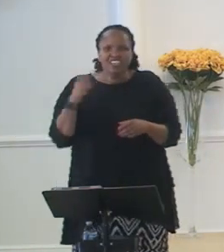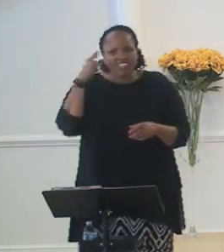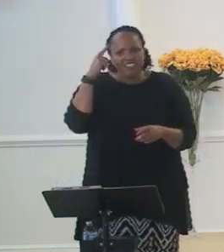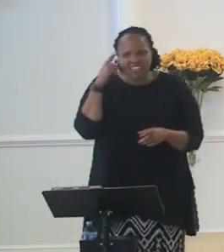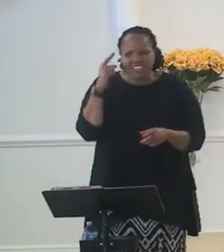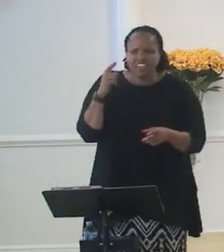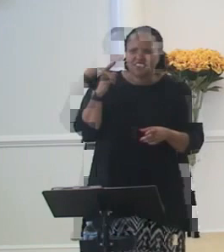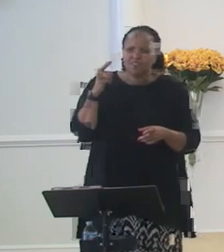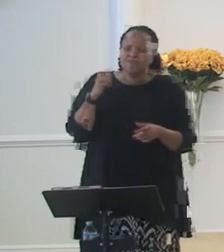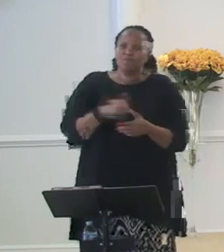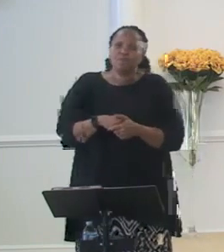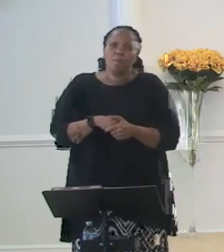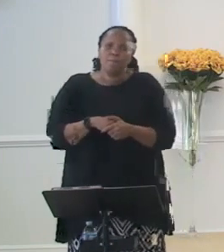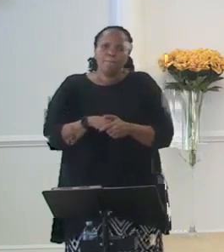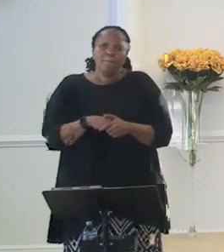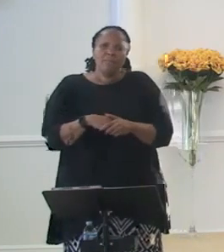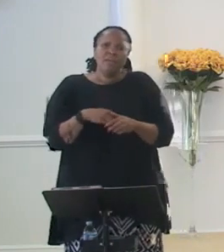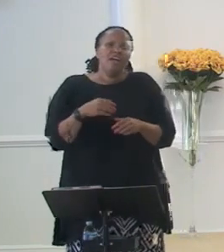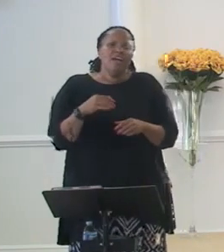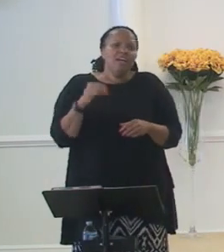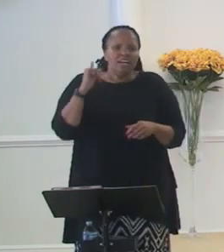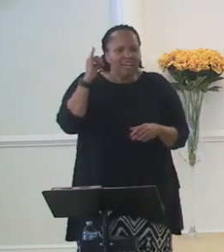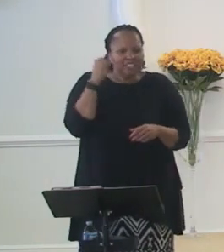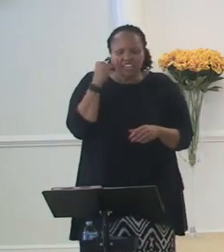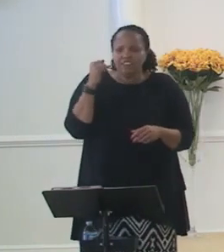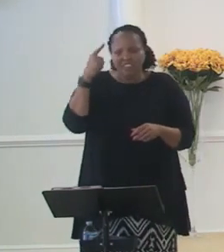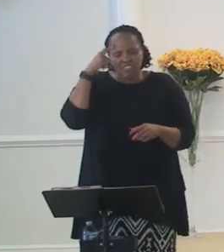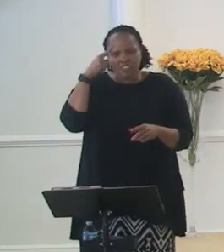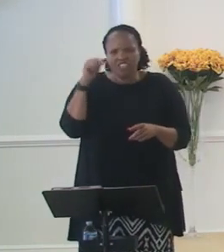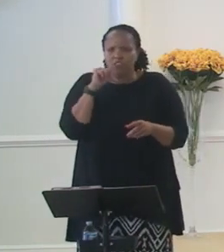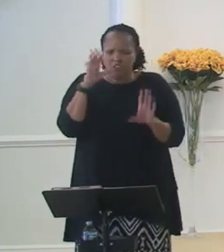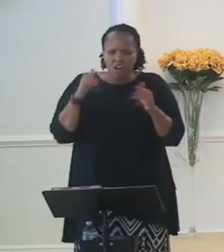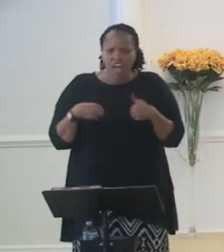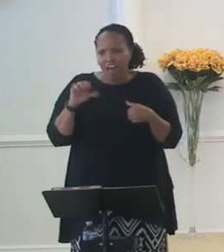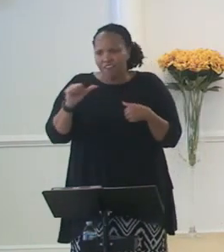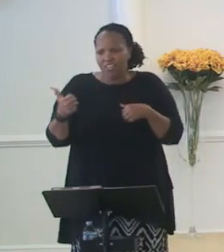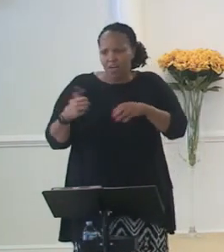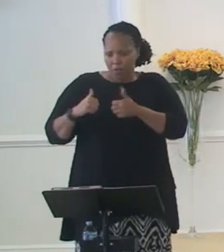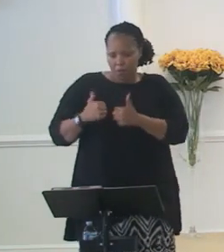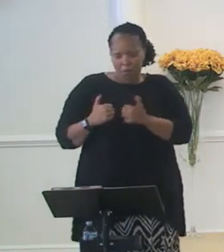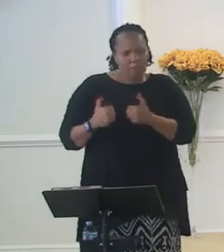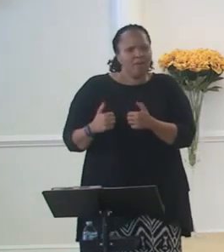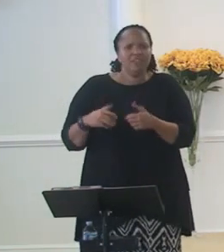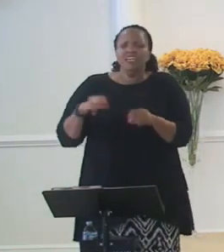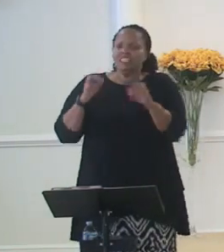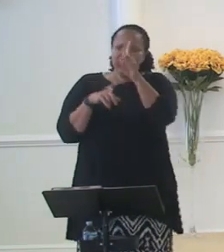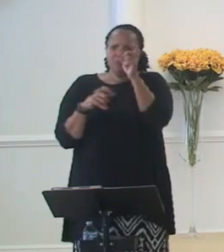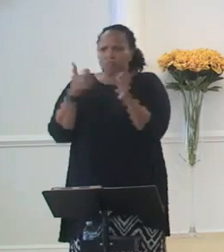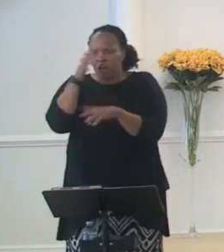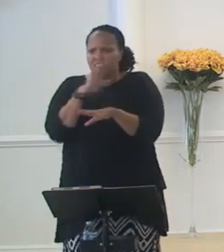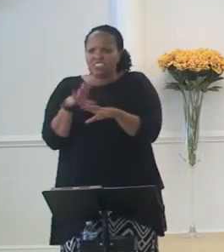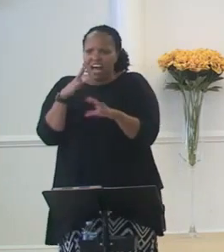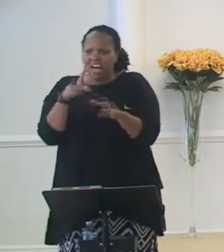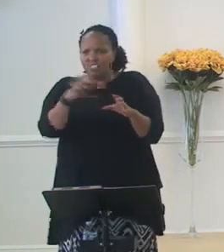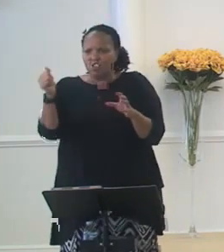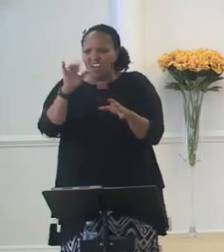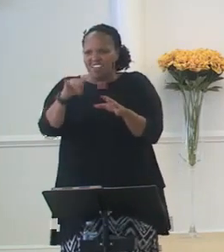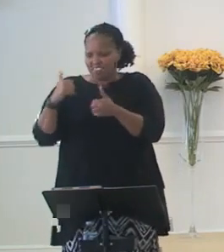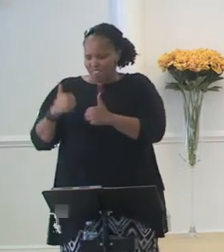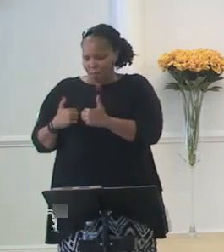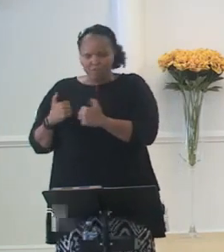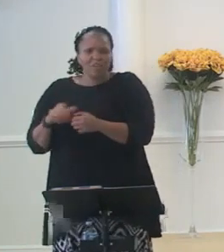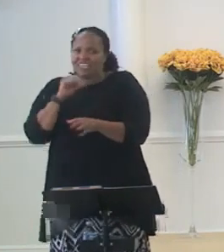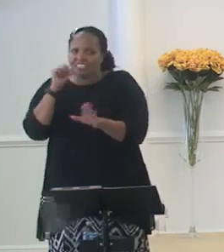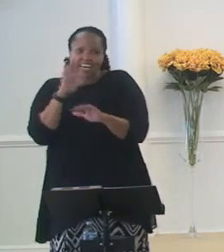boo. Oh, there's plenty boos out there. Just because he touched that boo doesn't mean that's all the boos of the boo